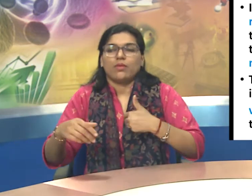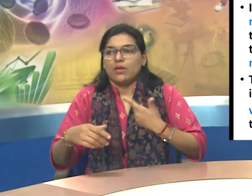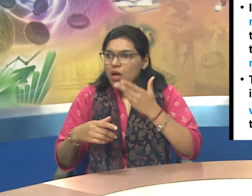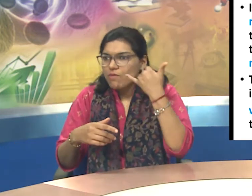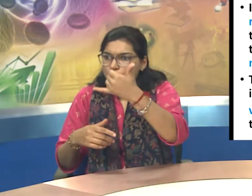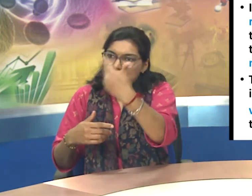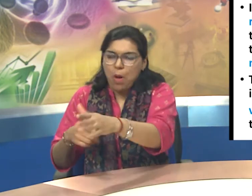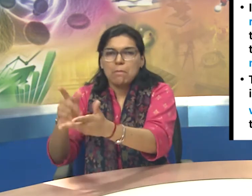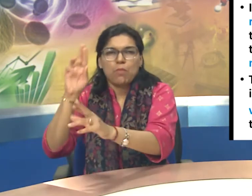telephone messages